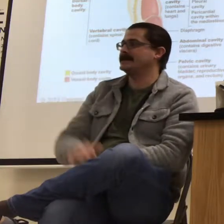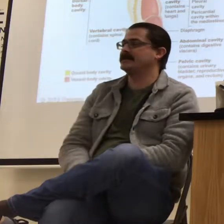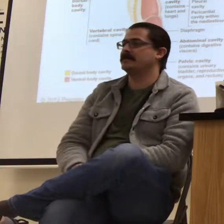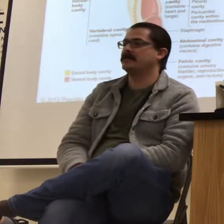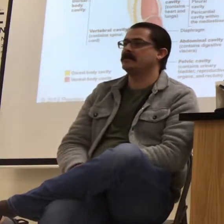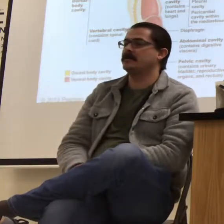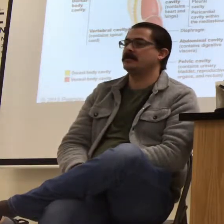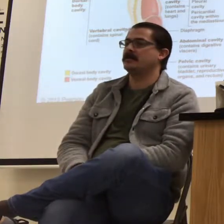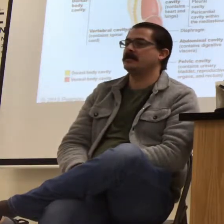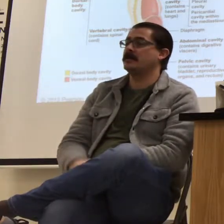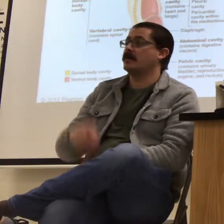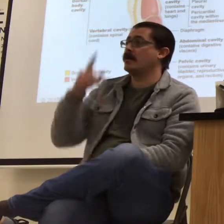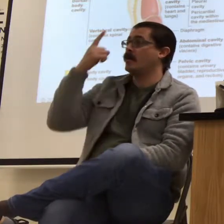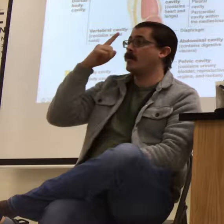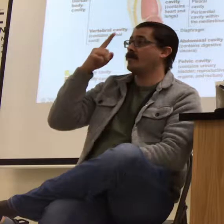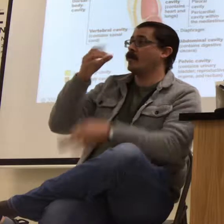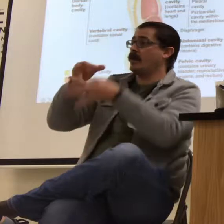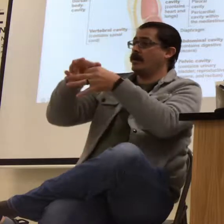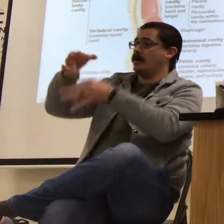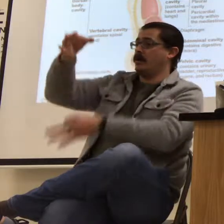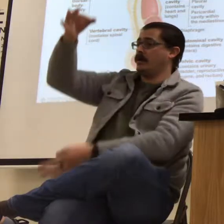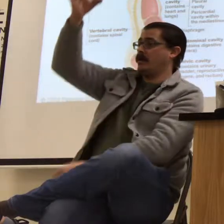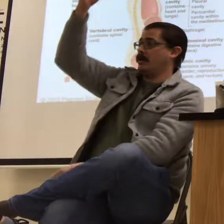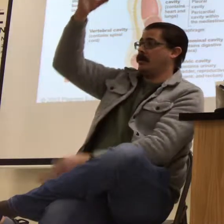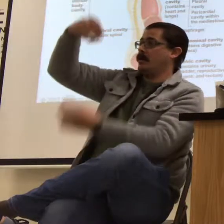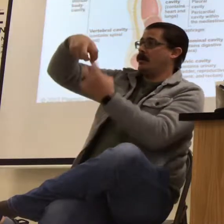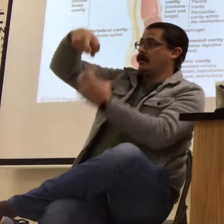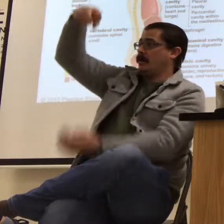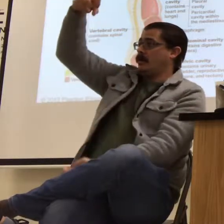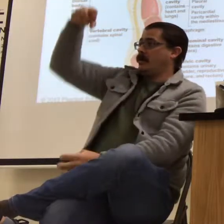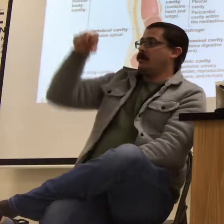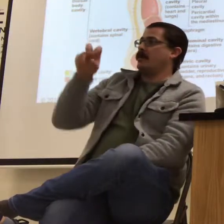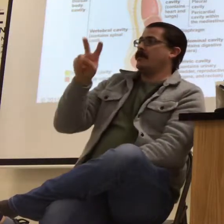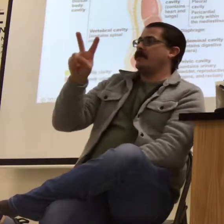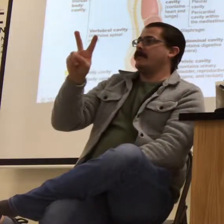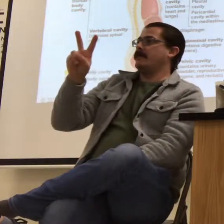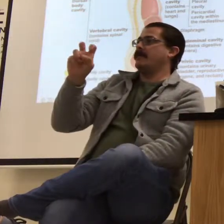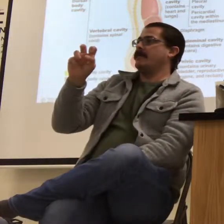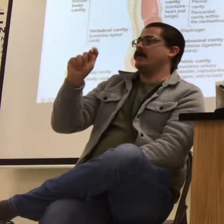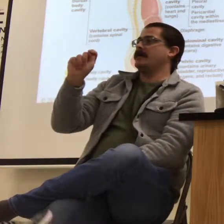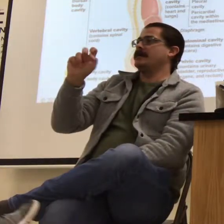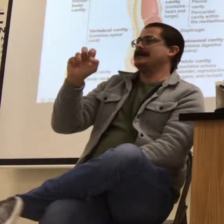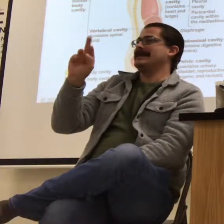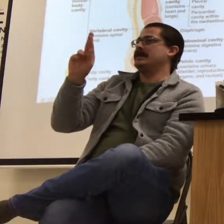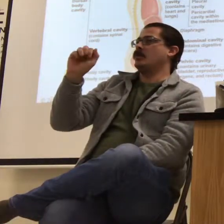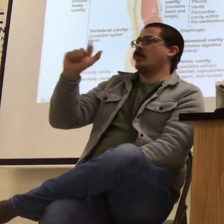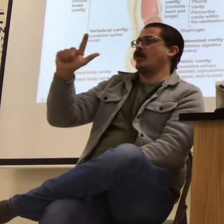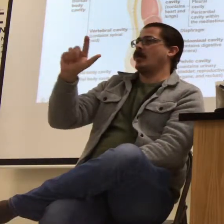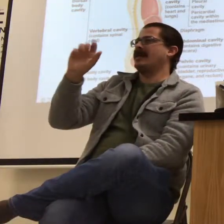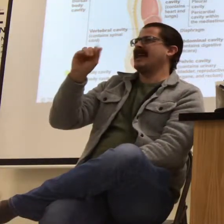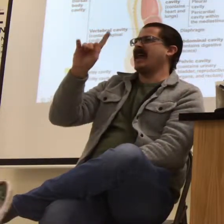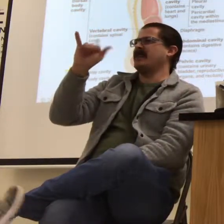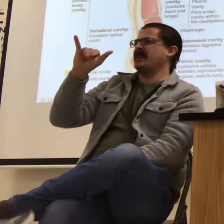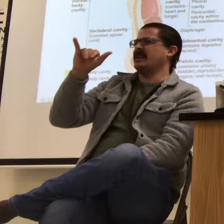And the space for your spinal cord is the vertebral cavity within the vertebral column.